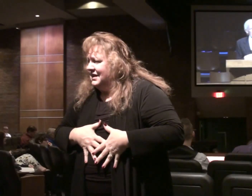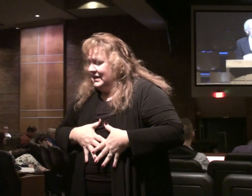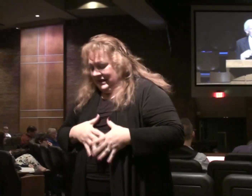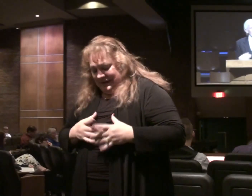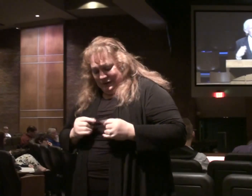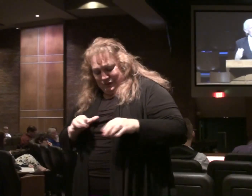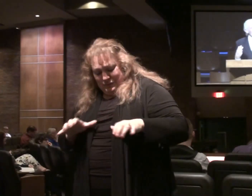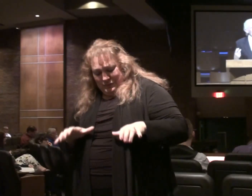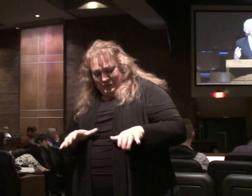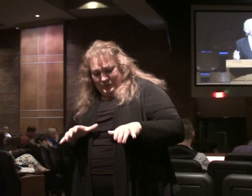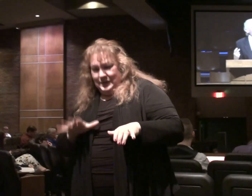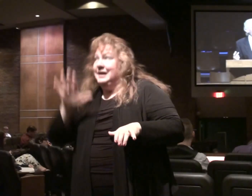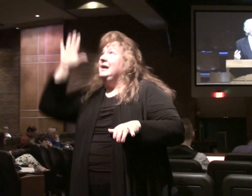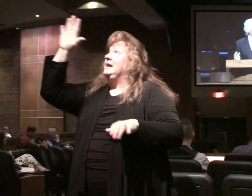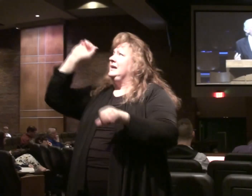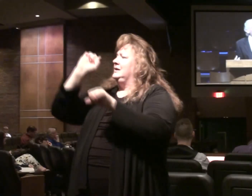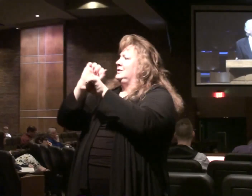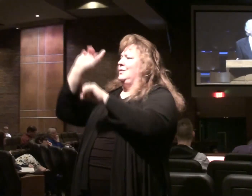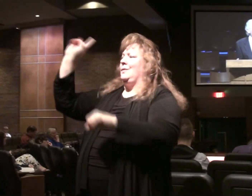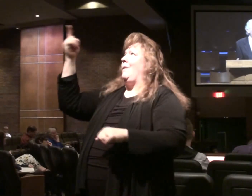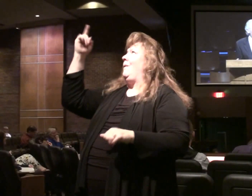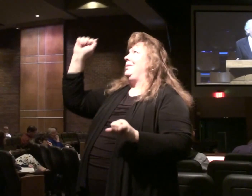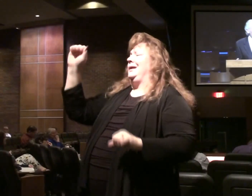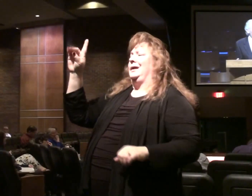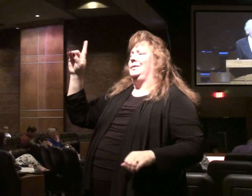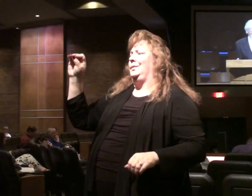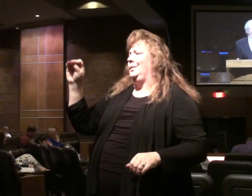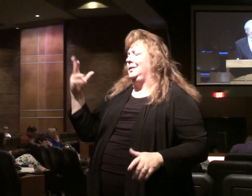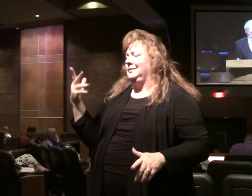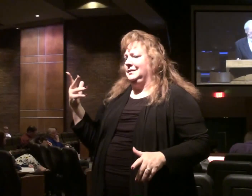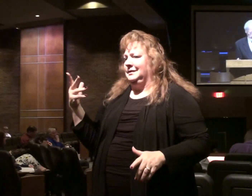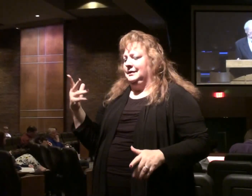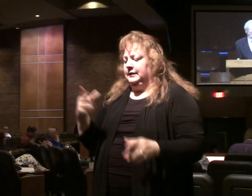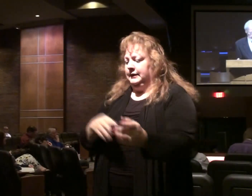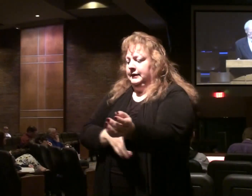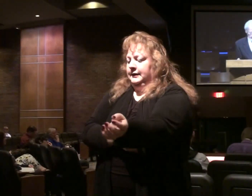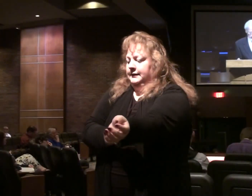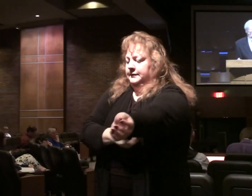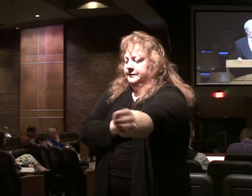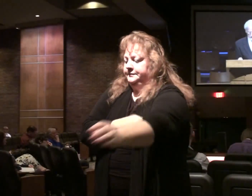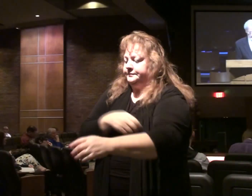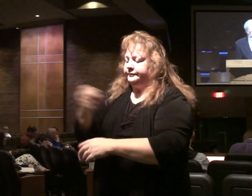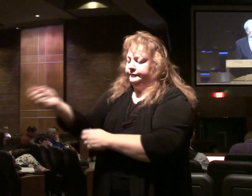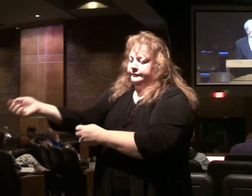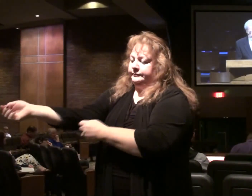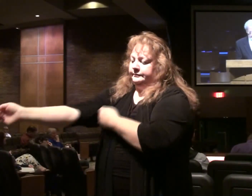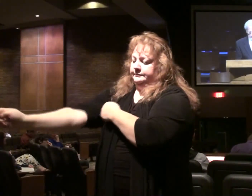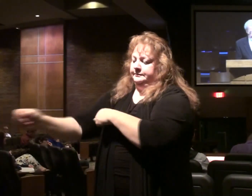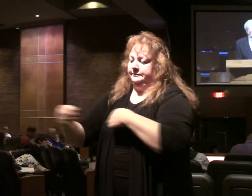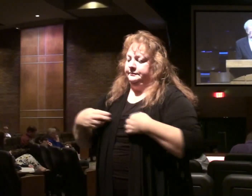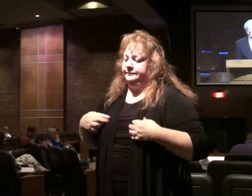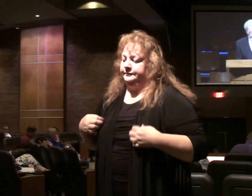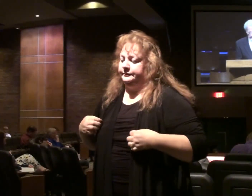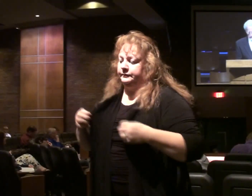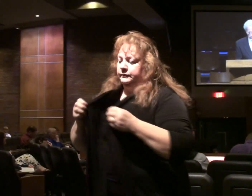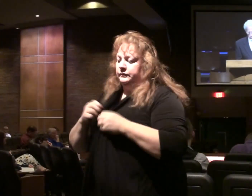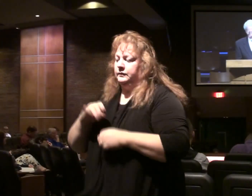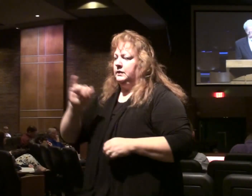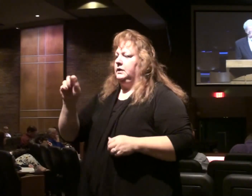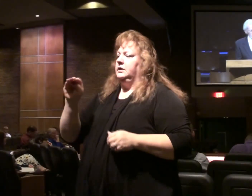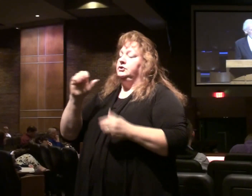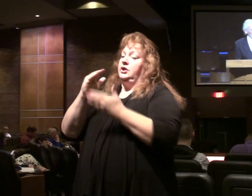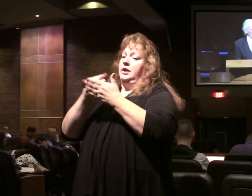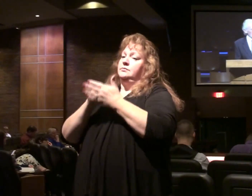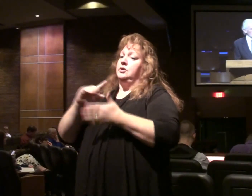work that only the word of God can do. James chapter